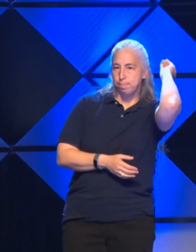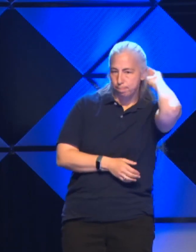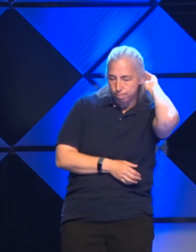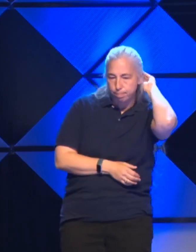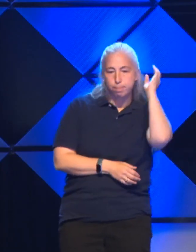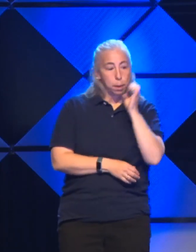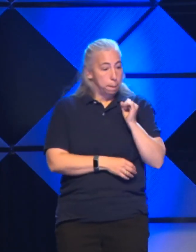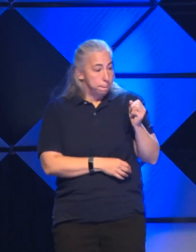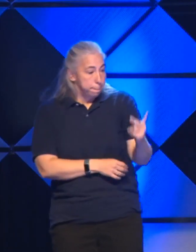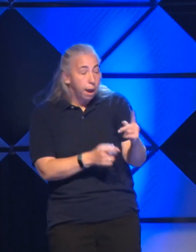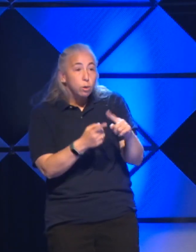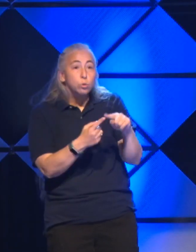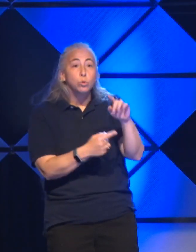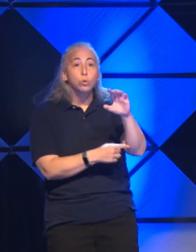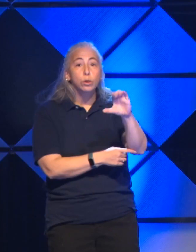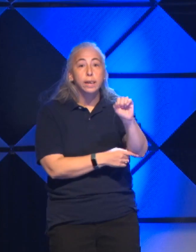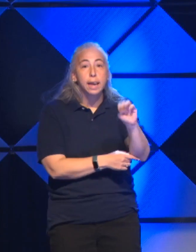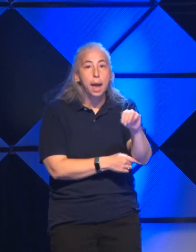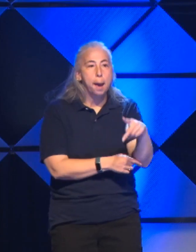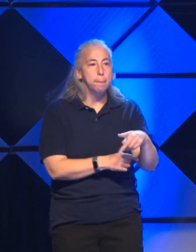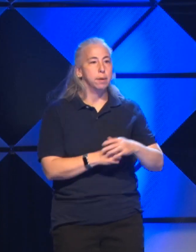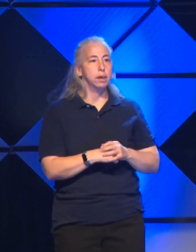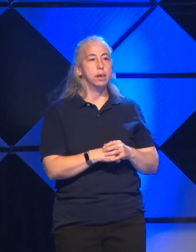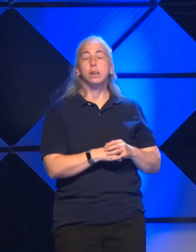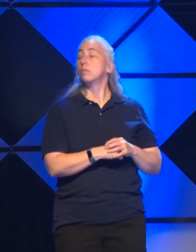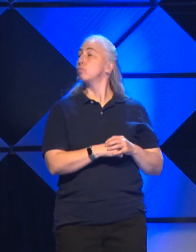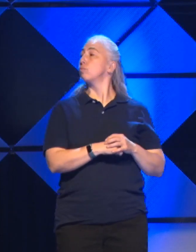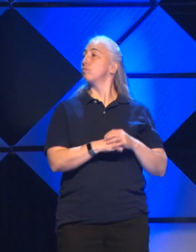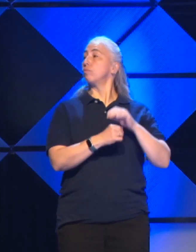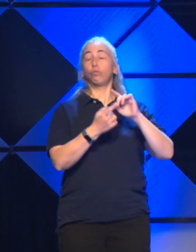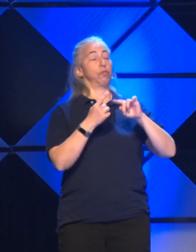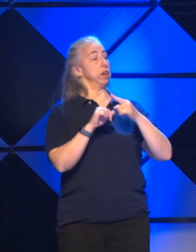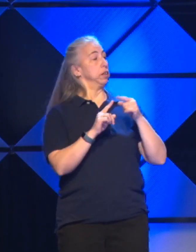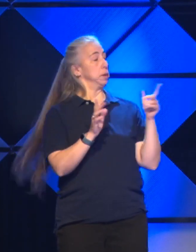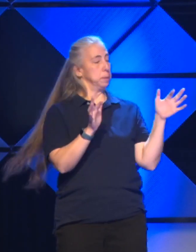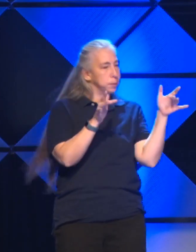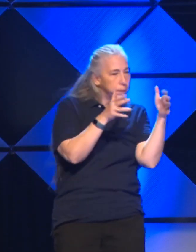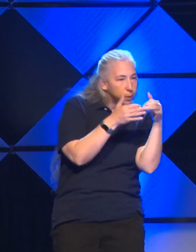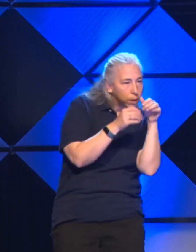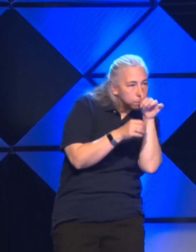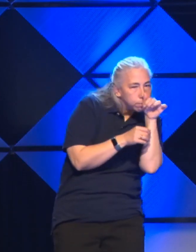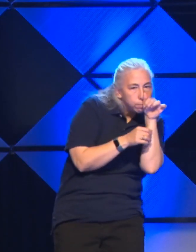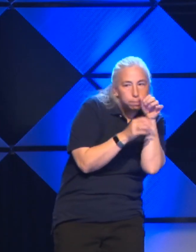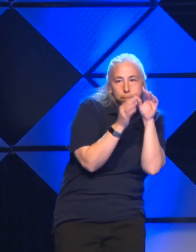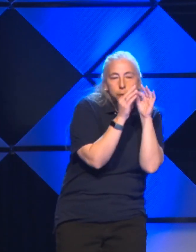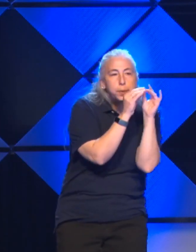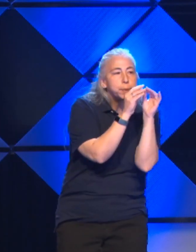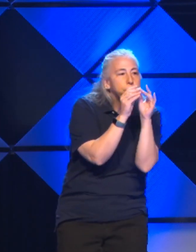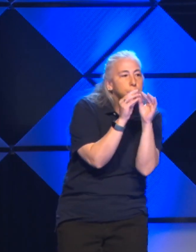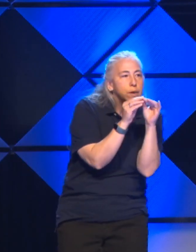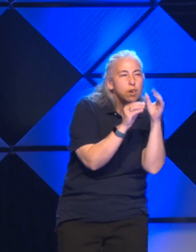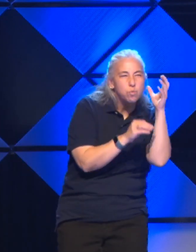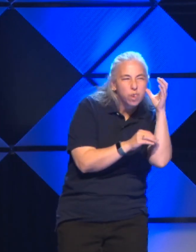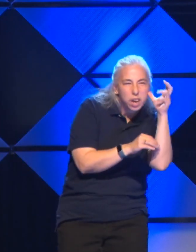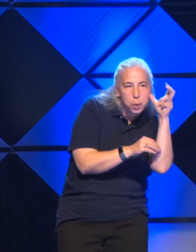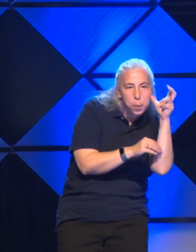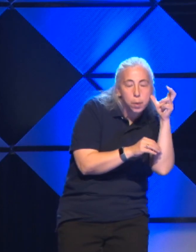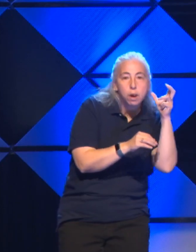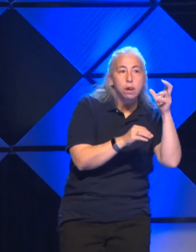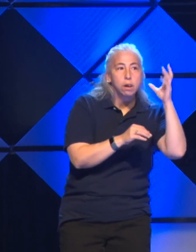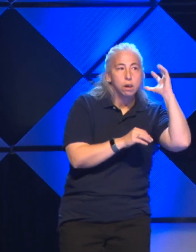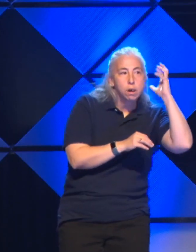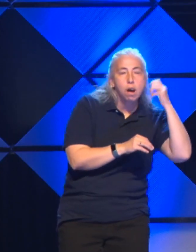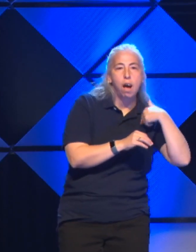very secretly he starts to tell to his friends, I heard at the radio, it's going to happen